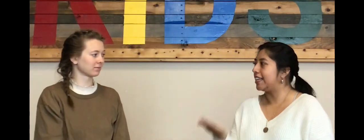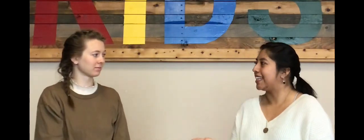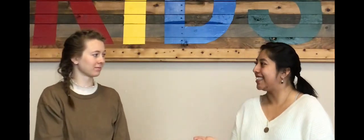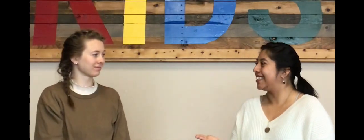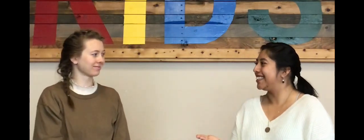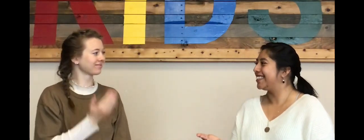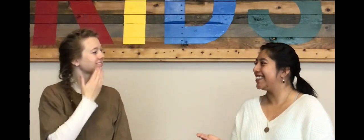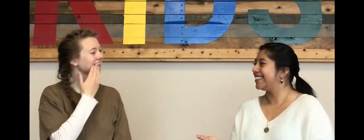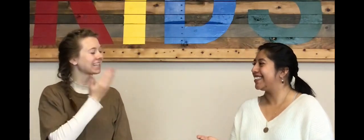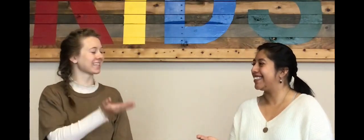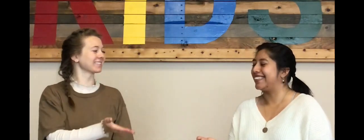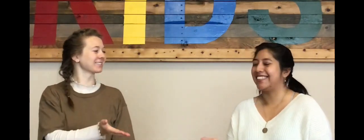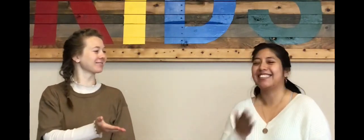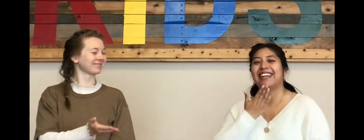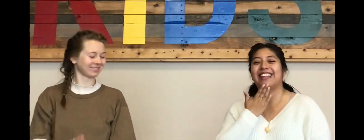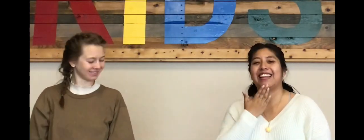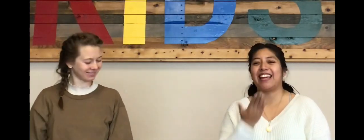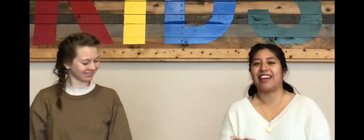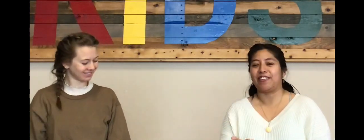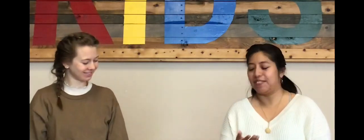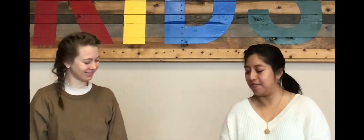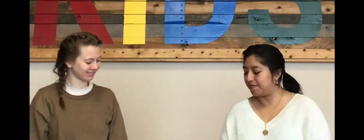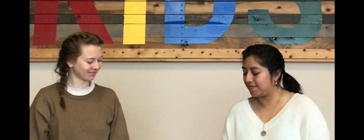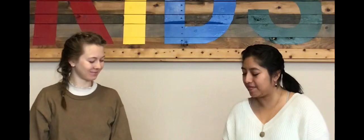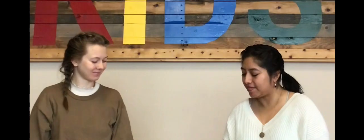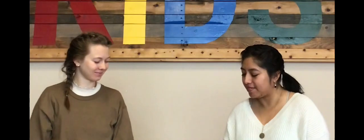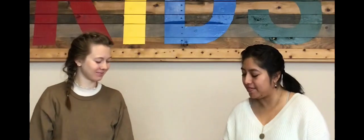Gracias. Gracias. Thank you.